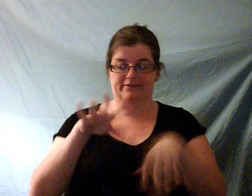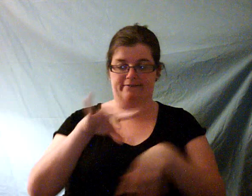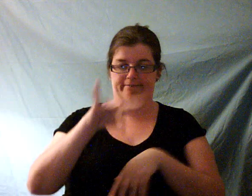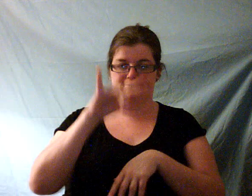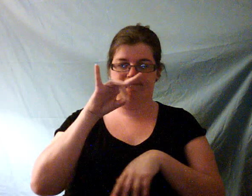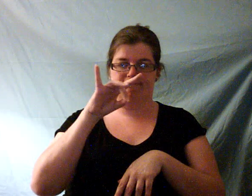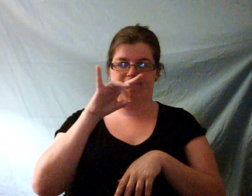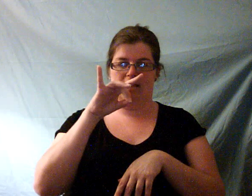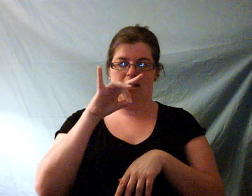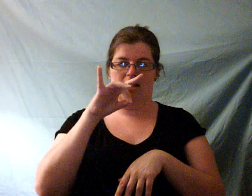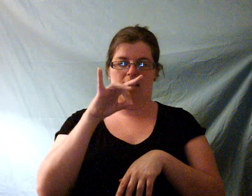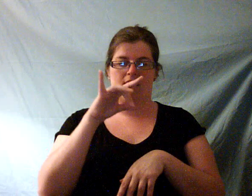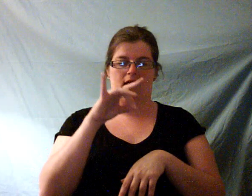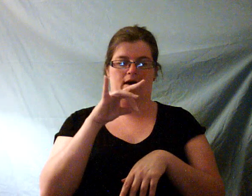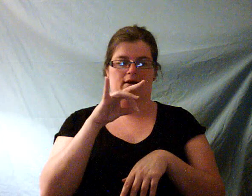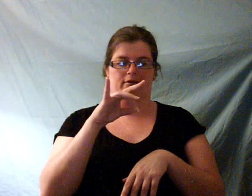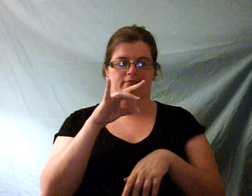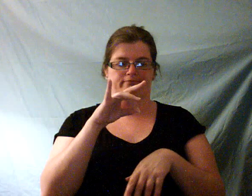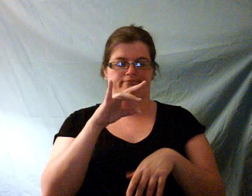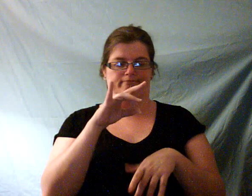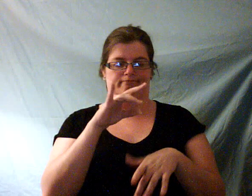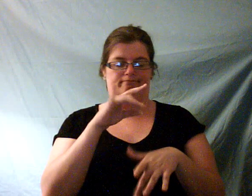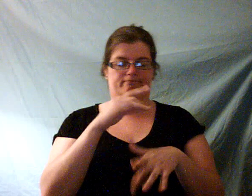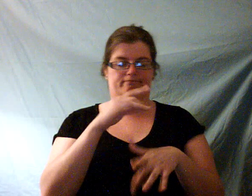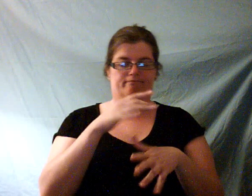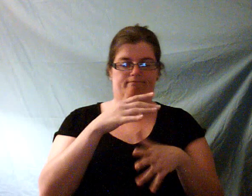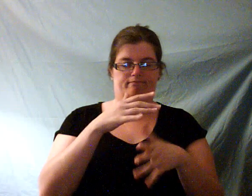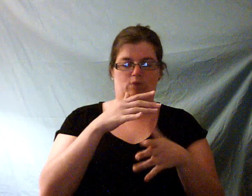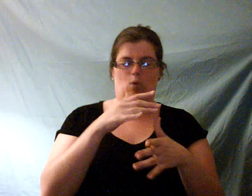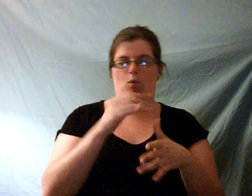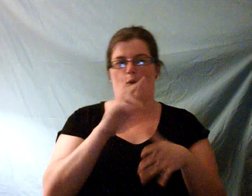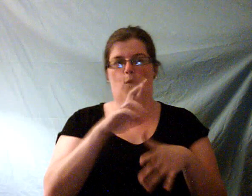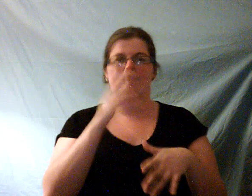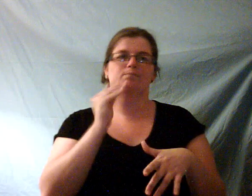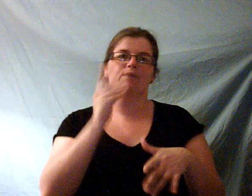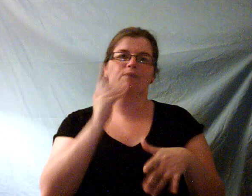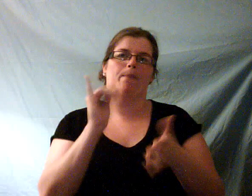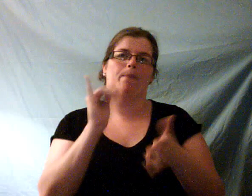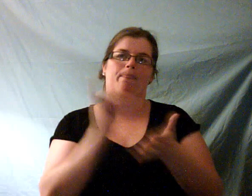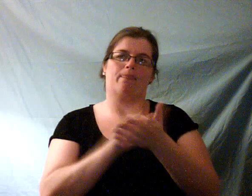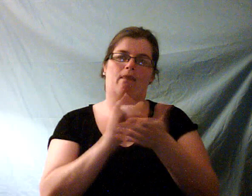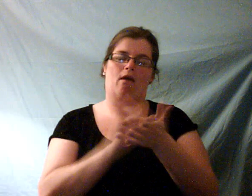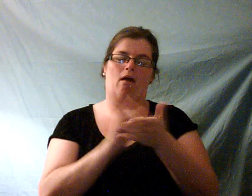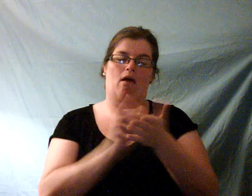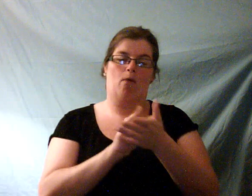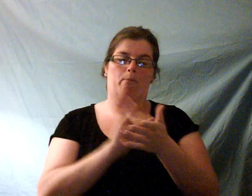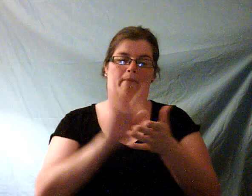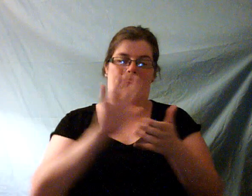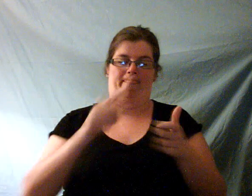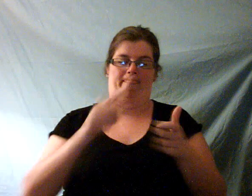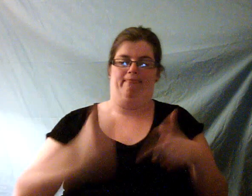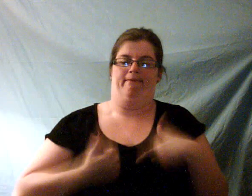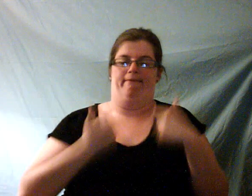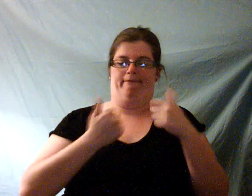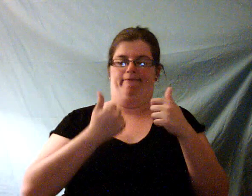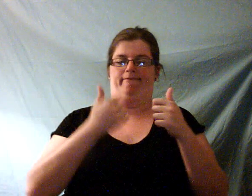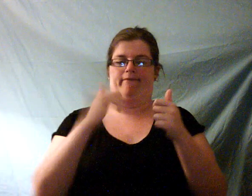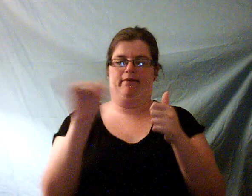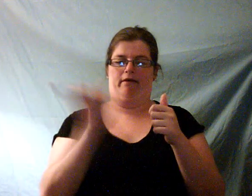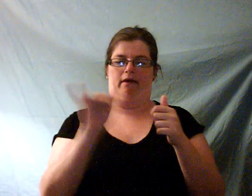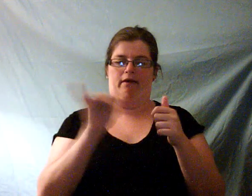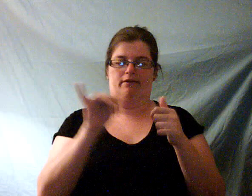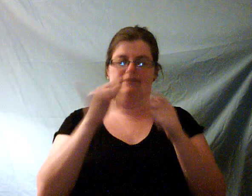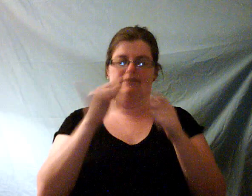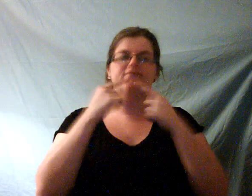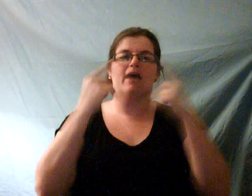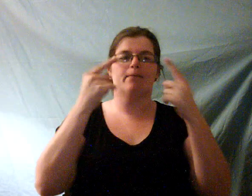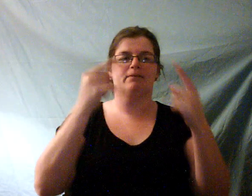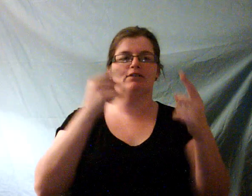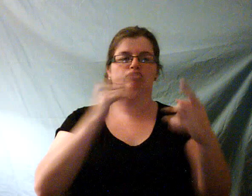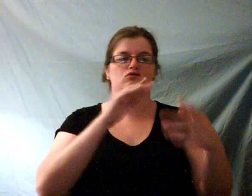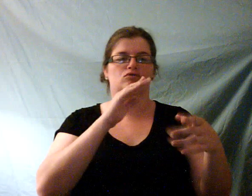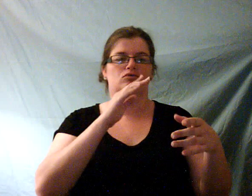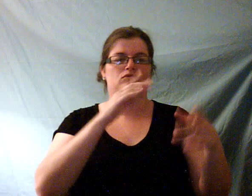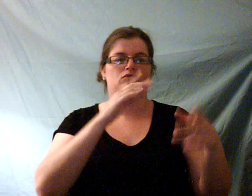is a very difficult thing for an American to do. Americans pride themselves on having been born